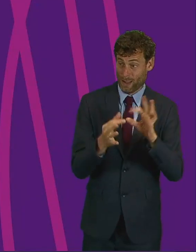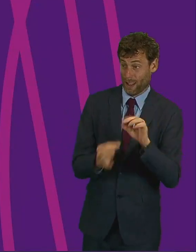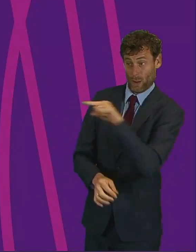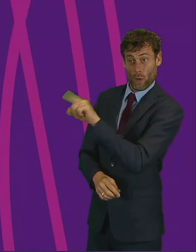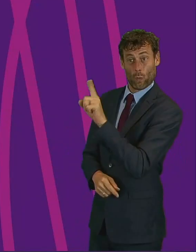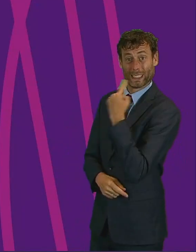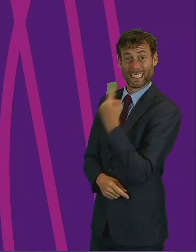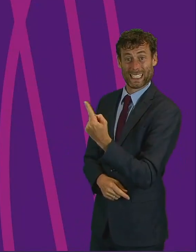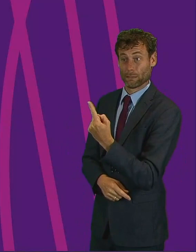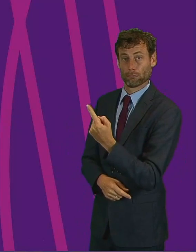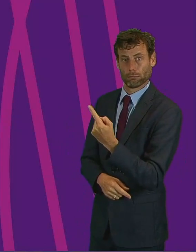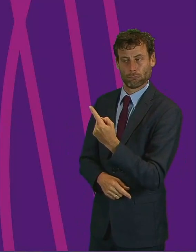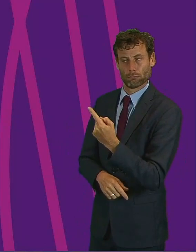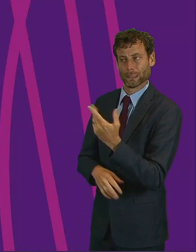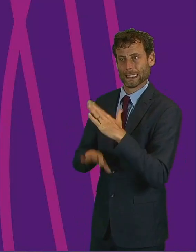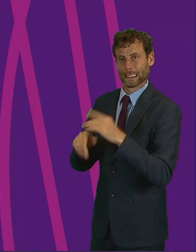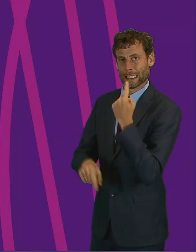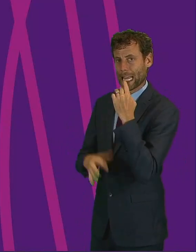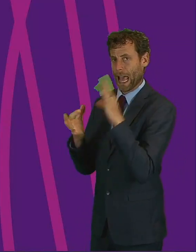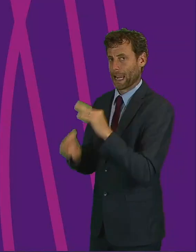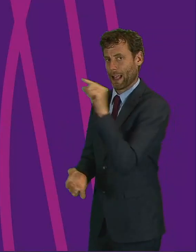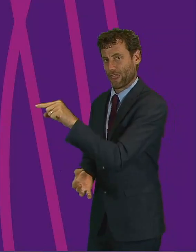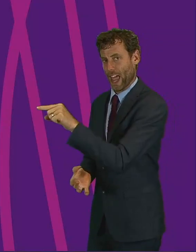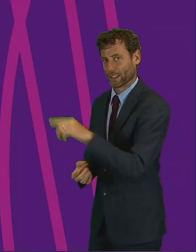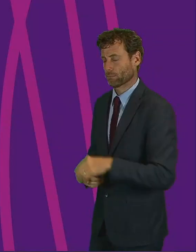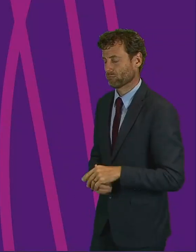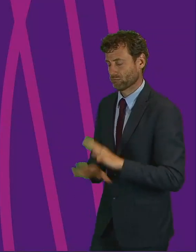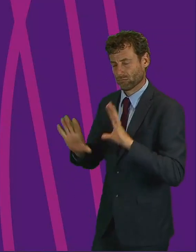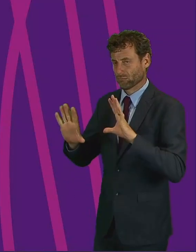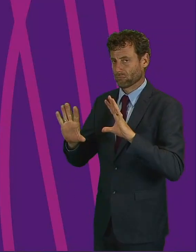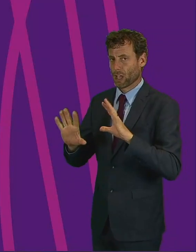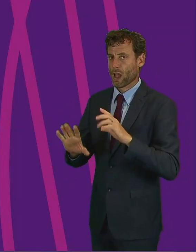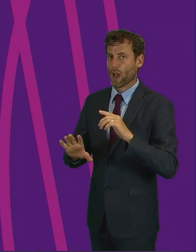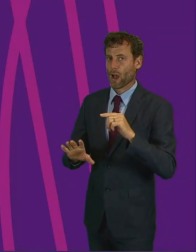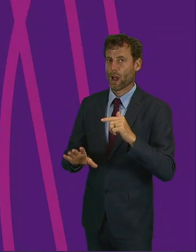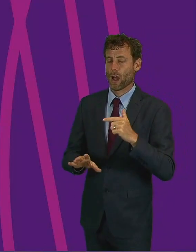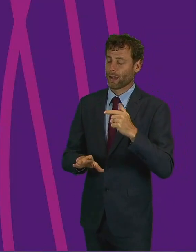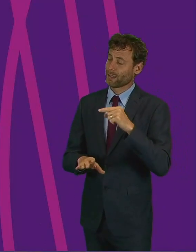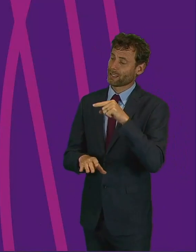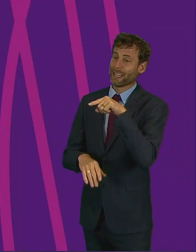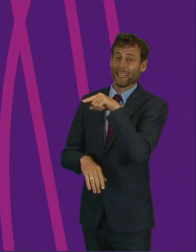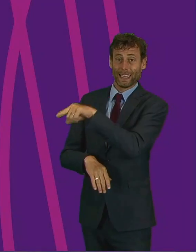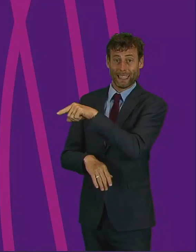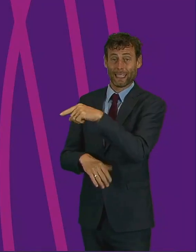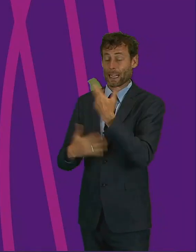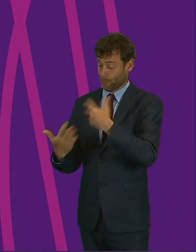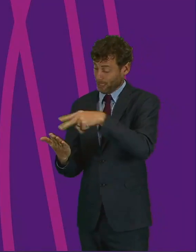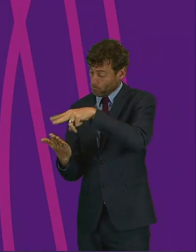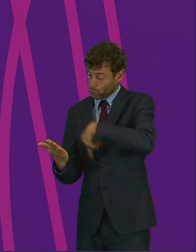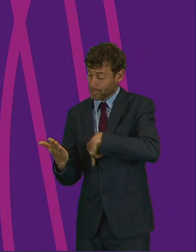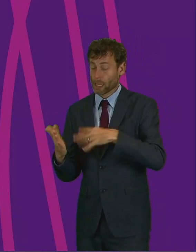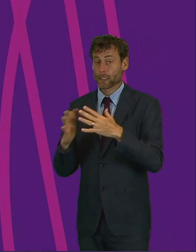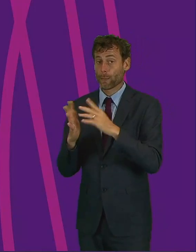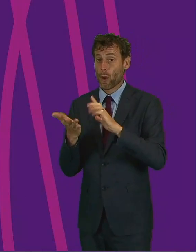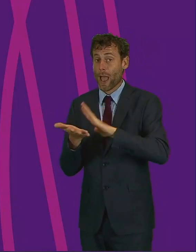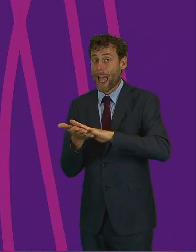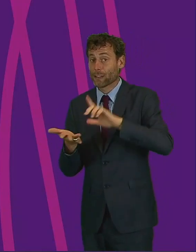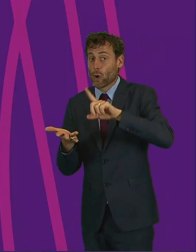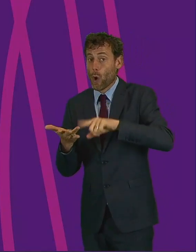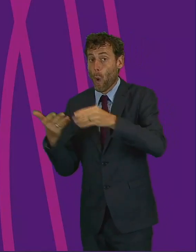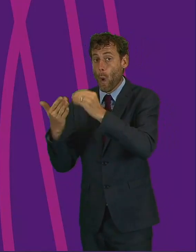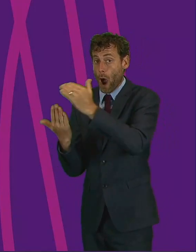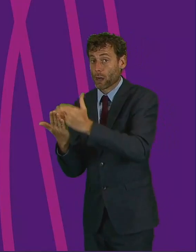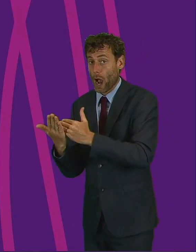just alleged and asserted. In fact, and I'm sure, given that he's based his questions on this today, he has read the WHO guidance that I'm about